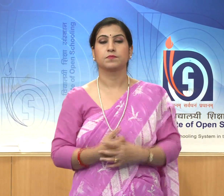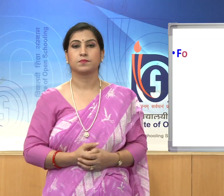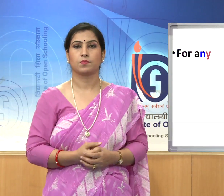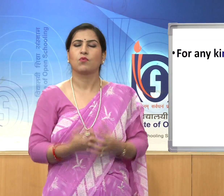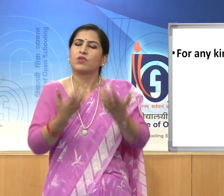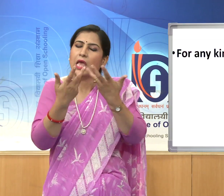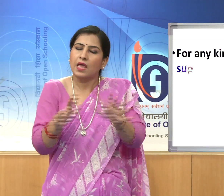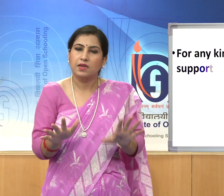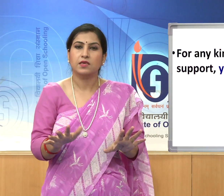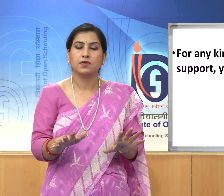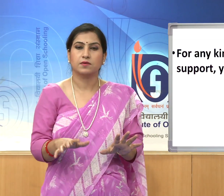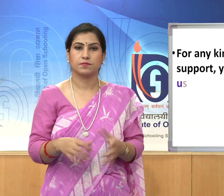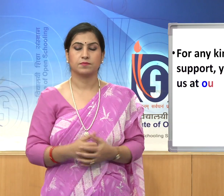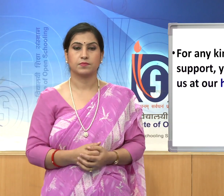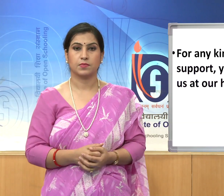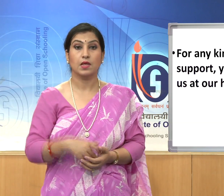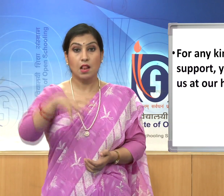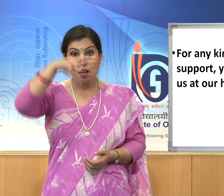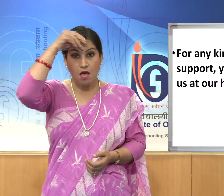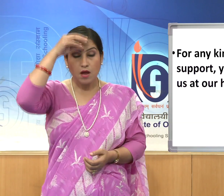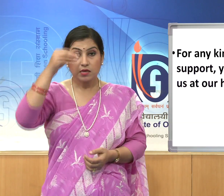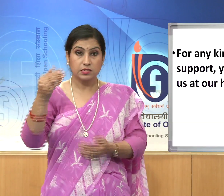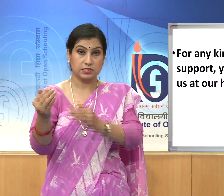For any kind of learning support,